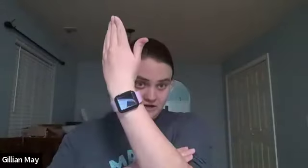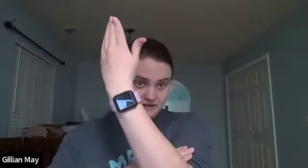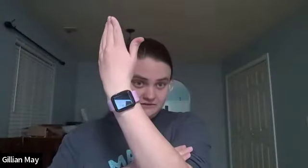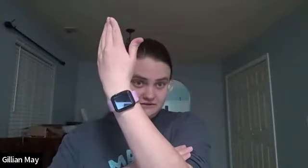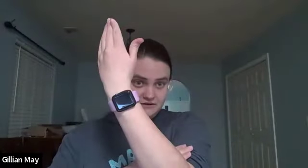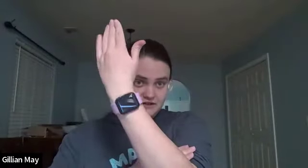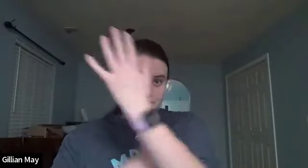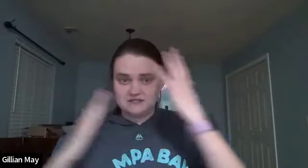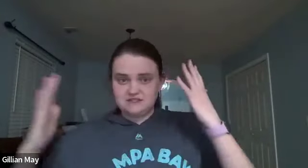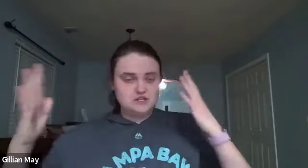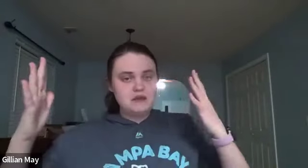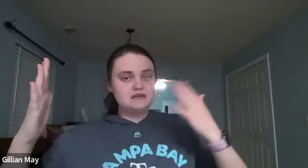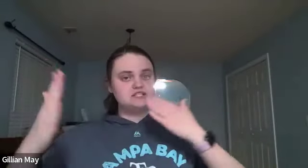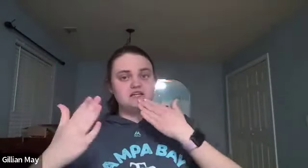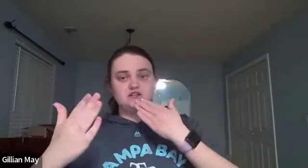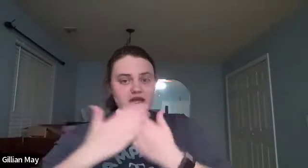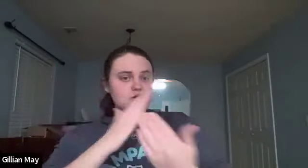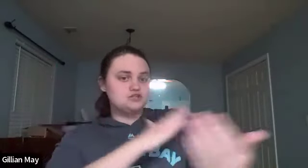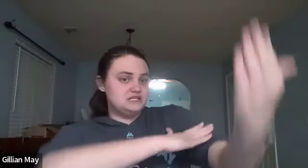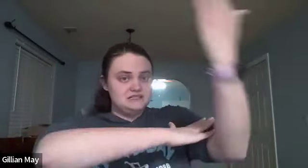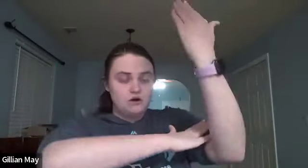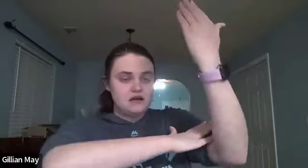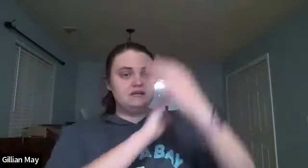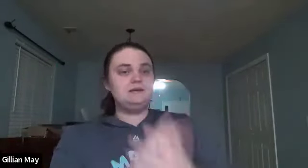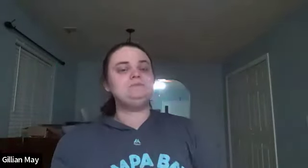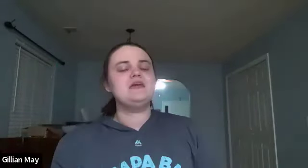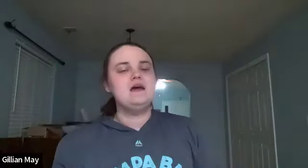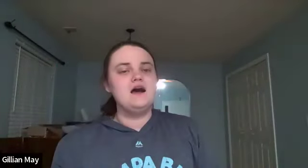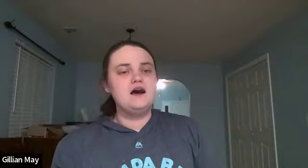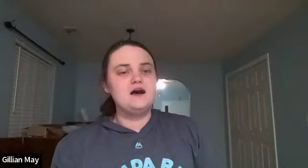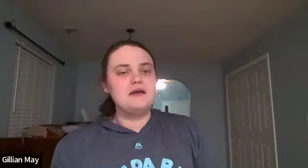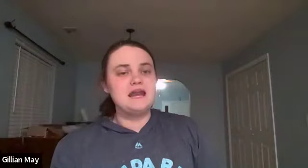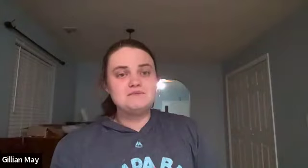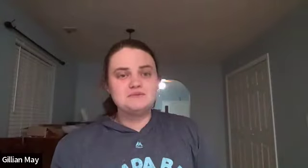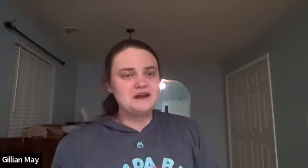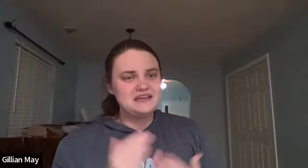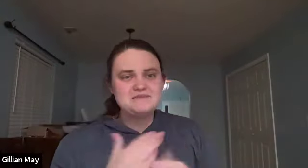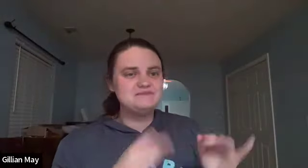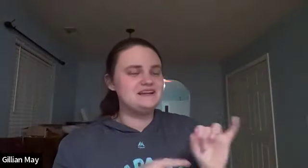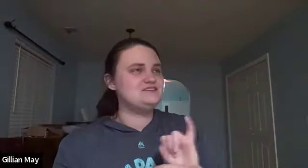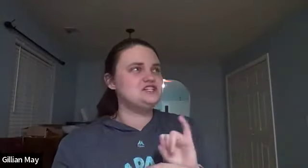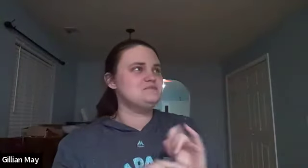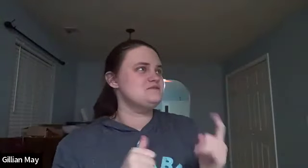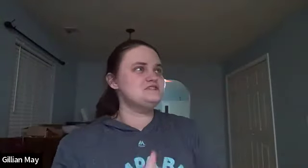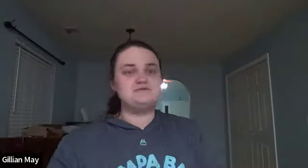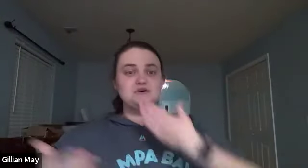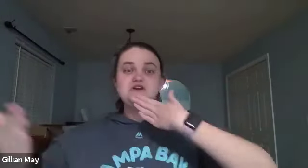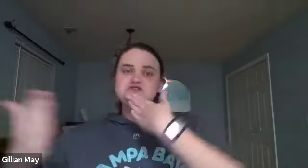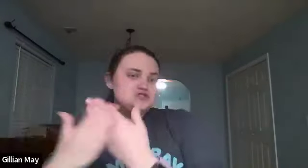morning. So it's two hand motions. It's all kind of big. And I remember when I came in my internship on the first day, I was going,